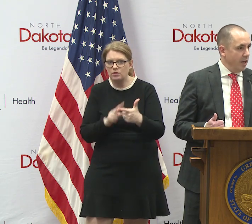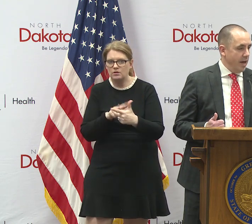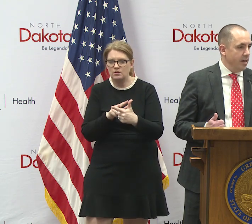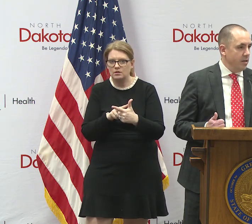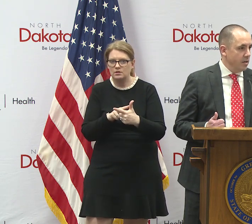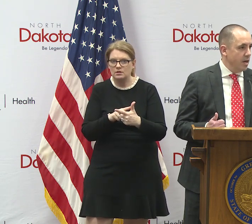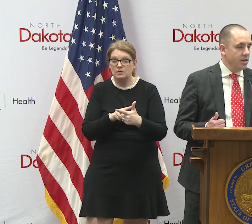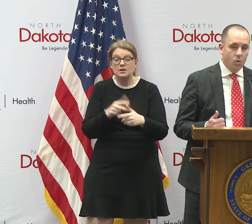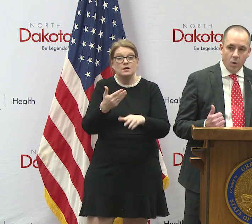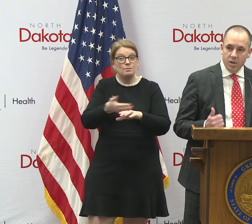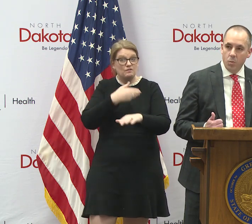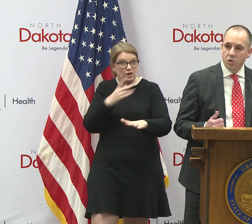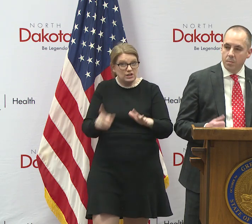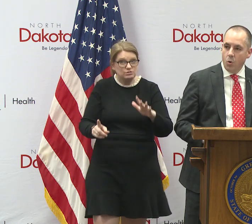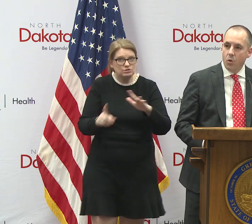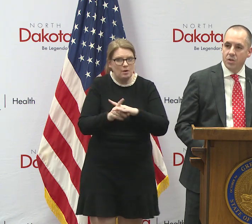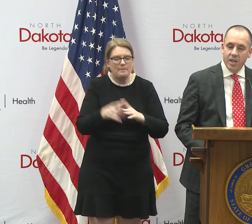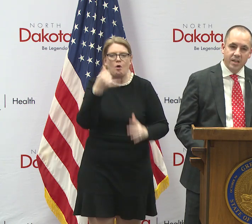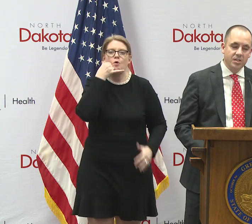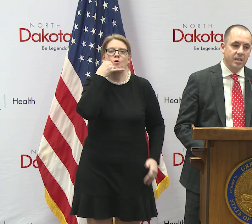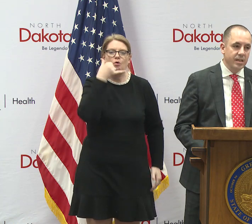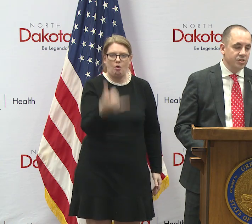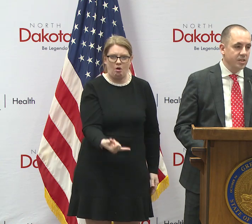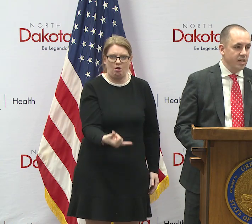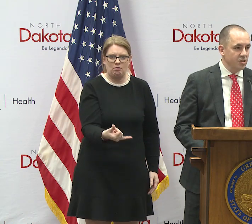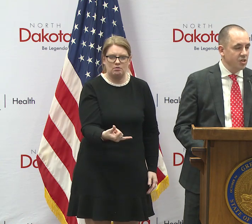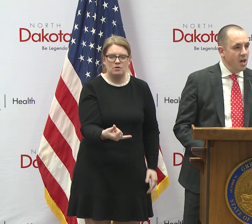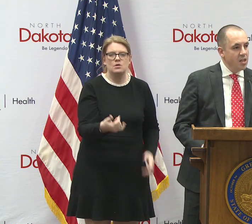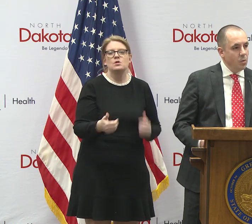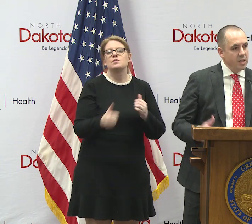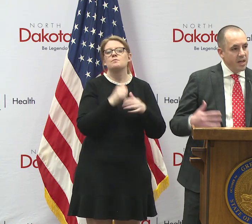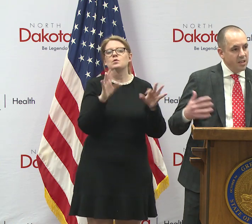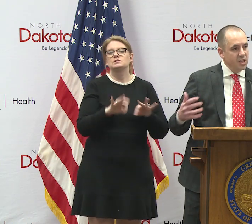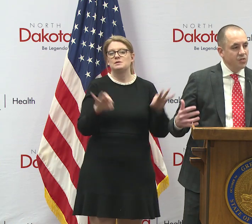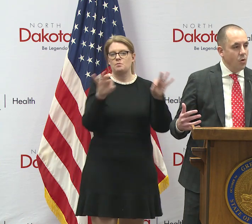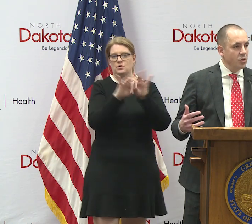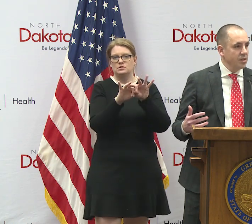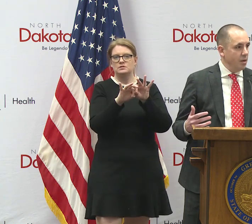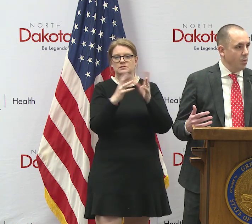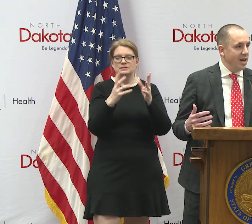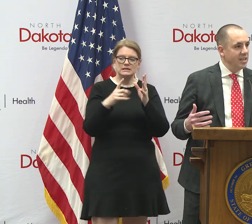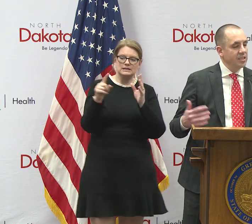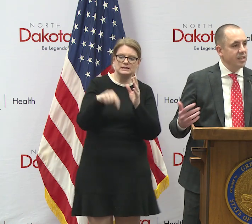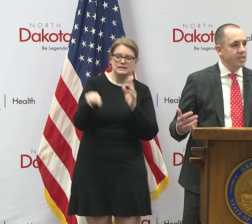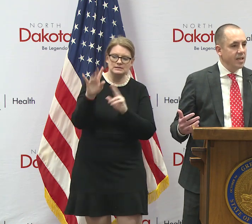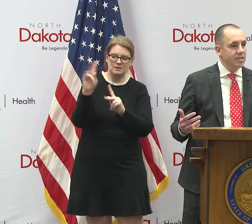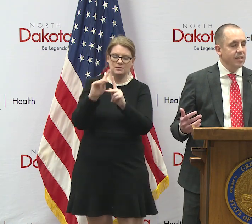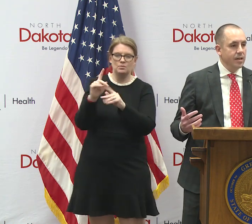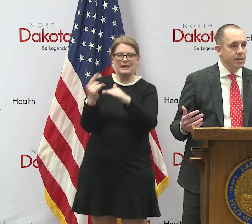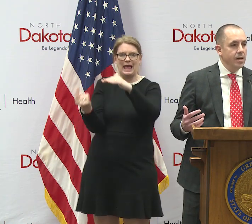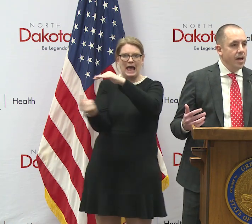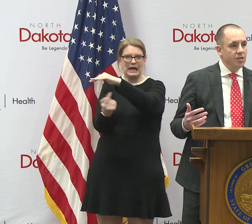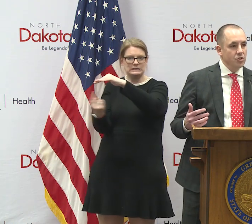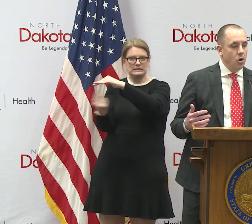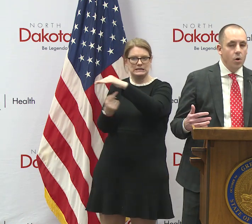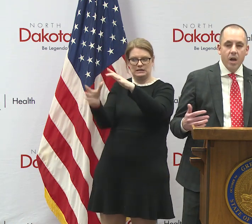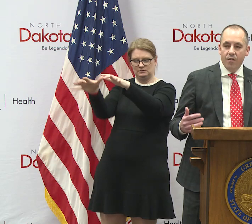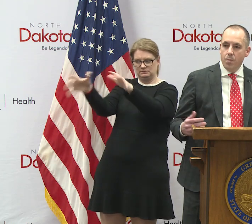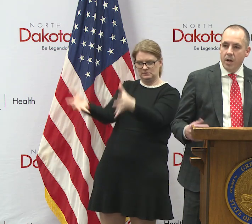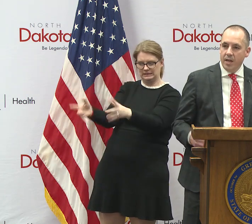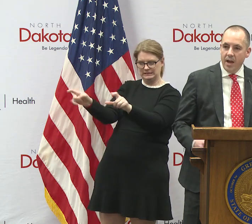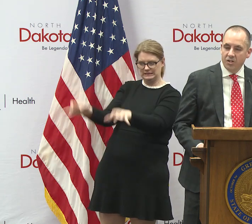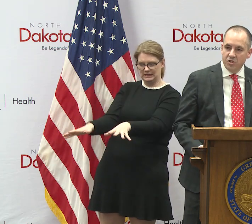to call ahead. I think one of the most important things in this is that we take these folks and that we isolate the testing. And